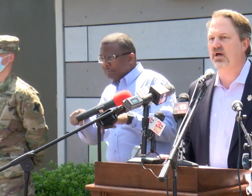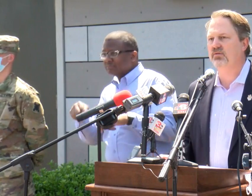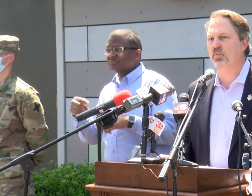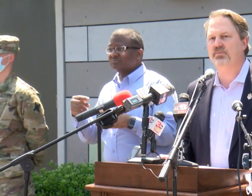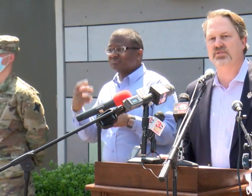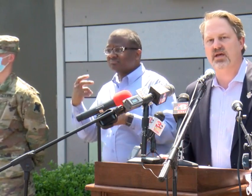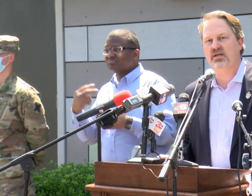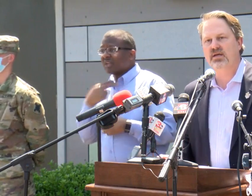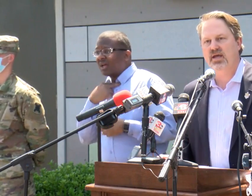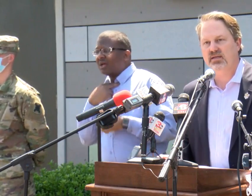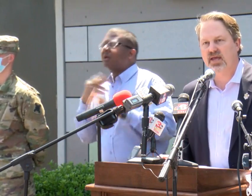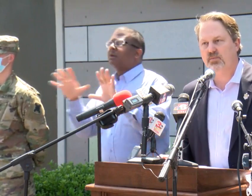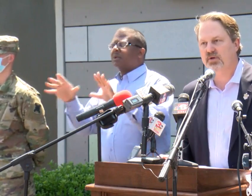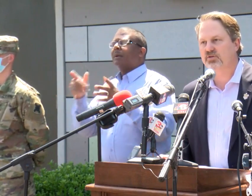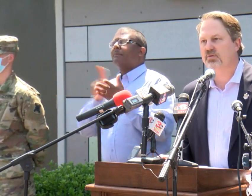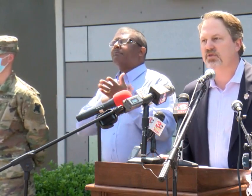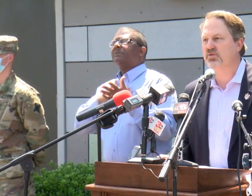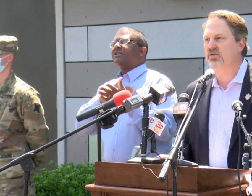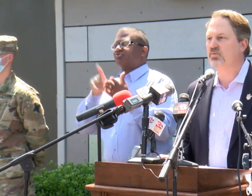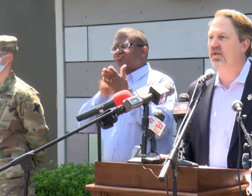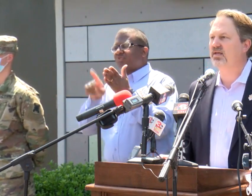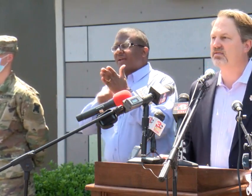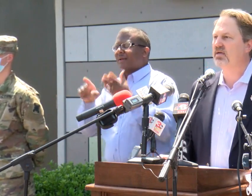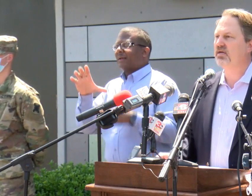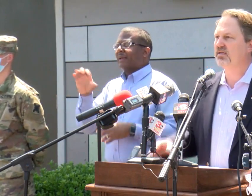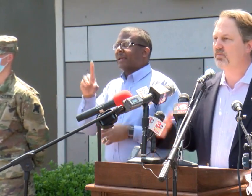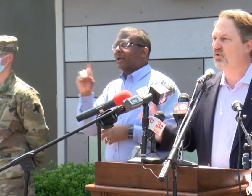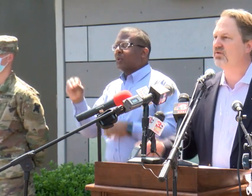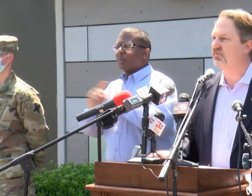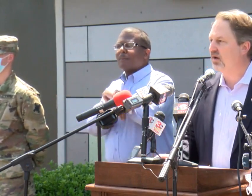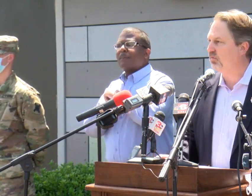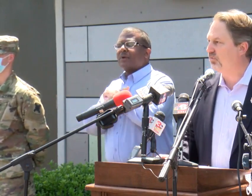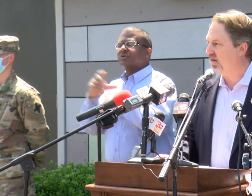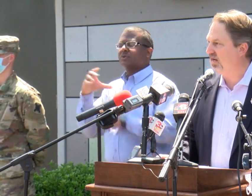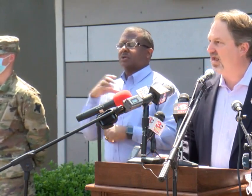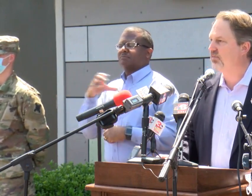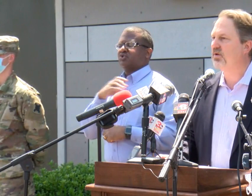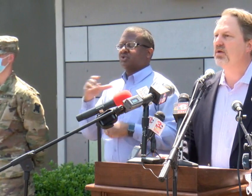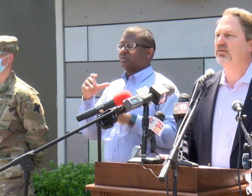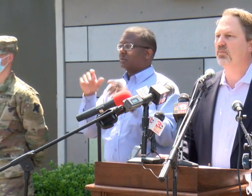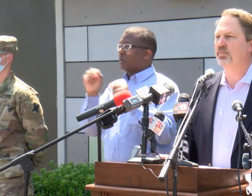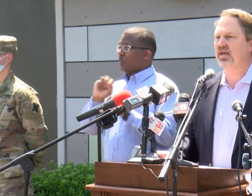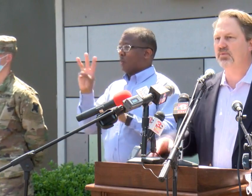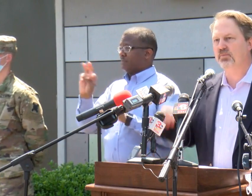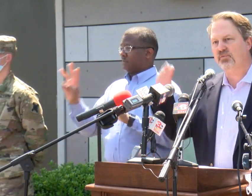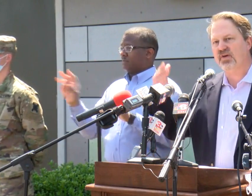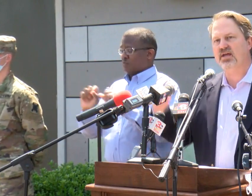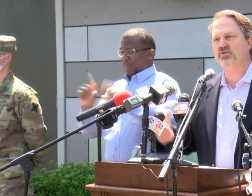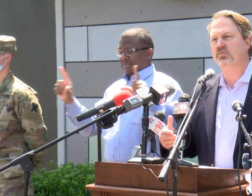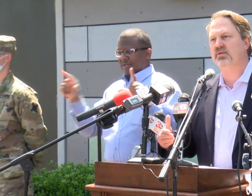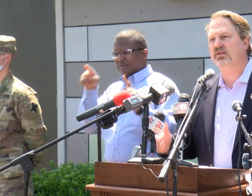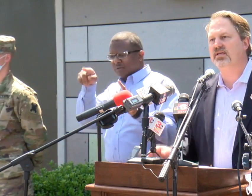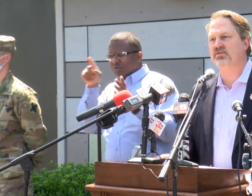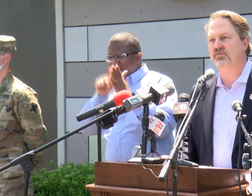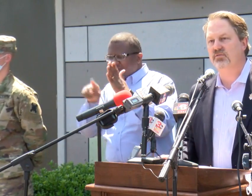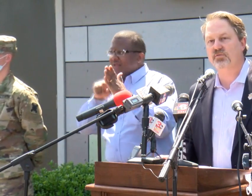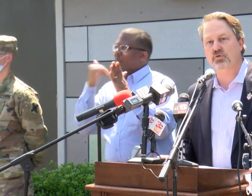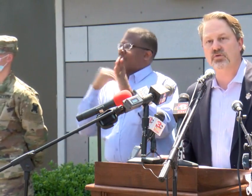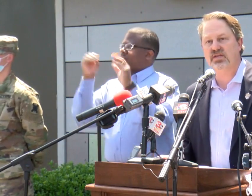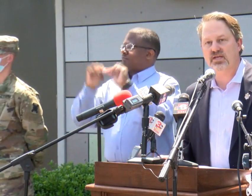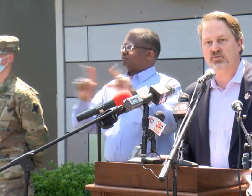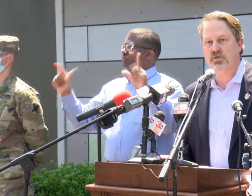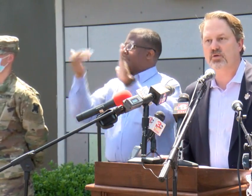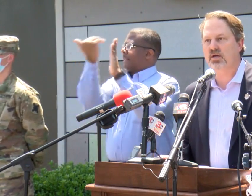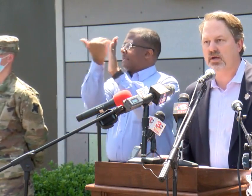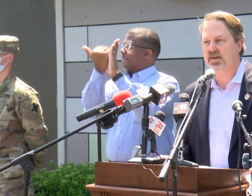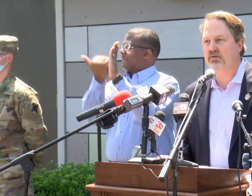out the website of the Caddo Parish Commission, as well as the Emerging Viral Threat Lab, that will be able to provide you with a list of the